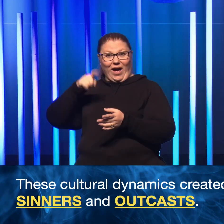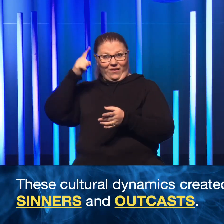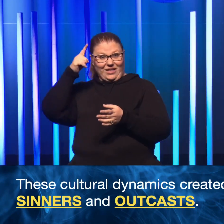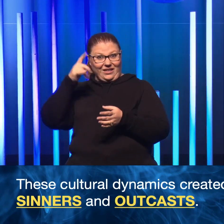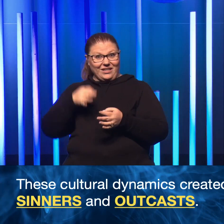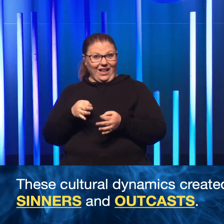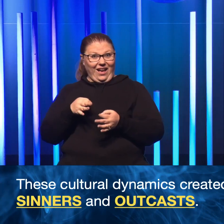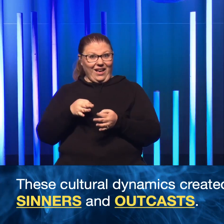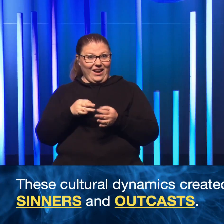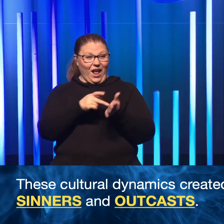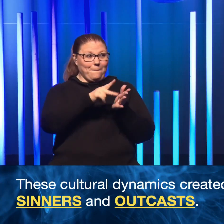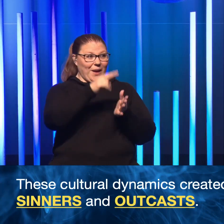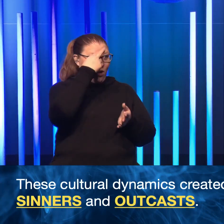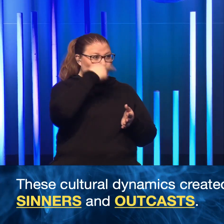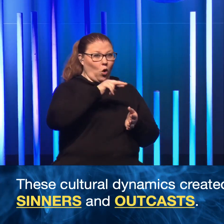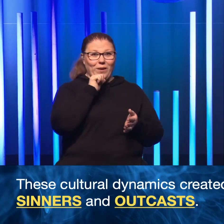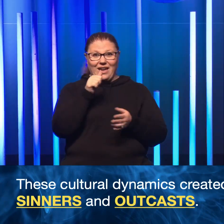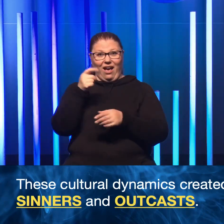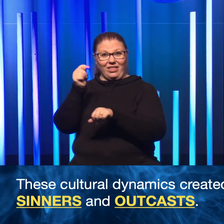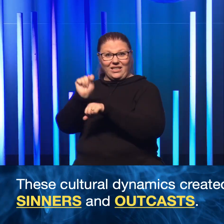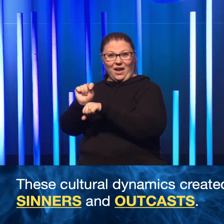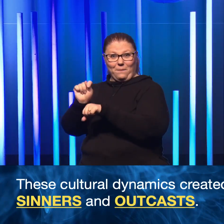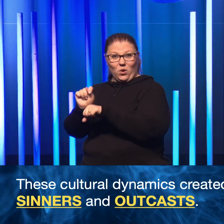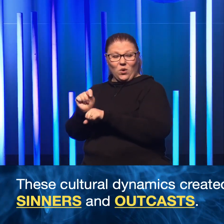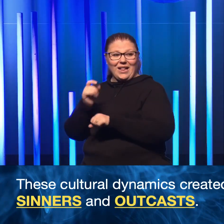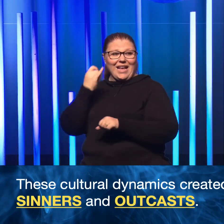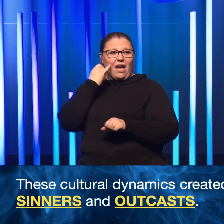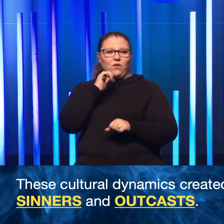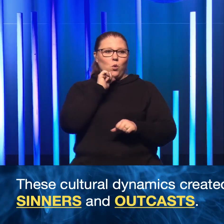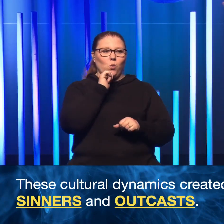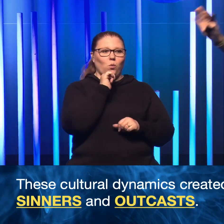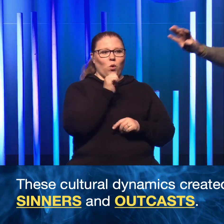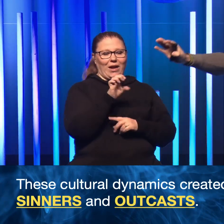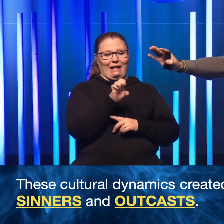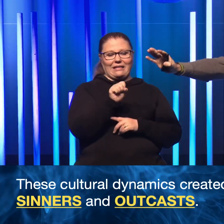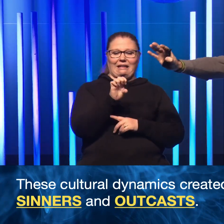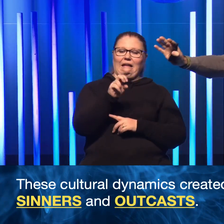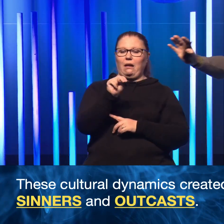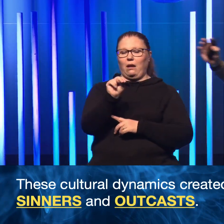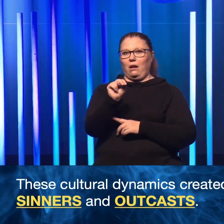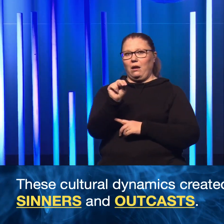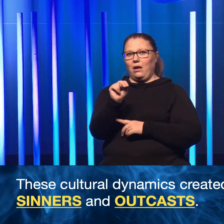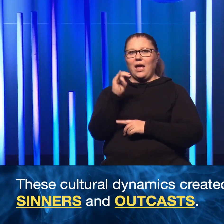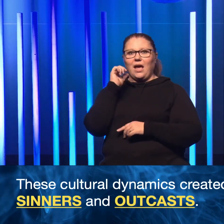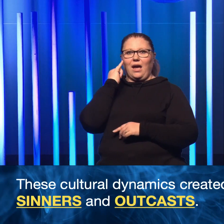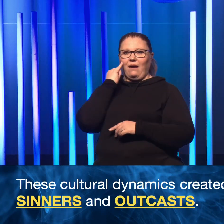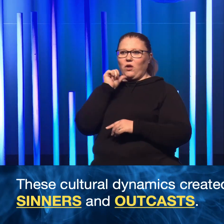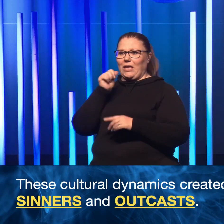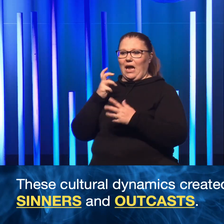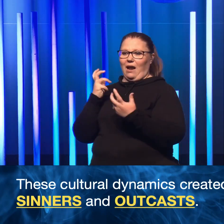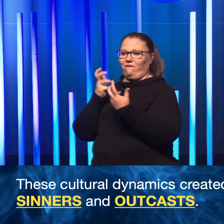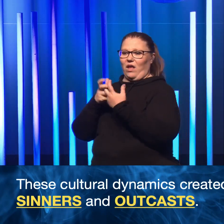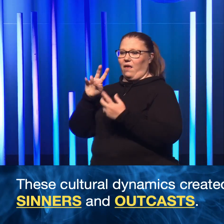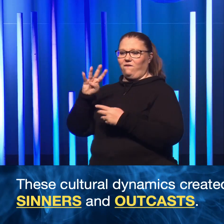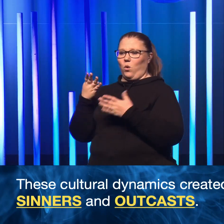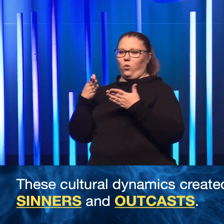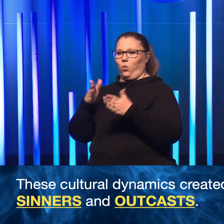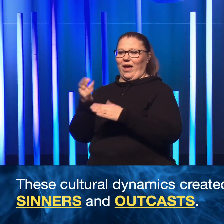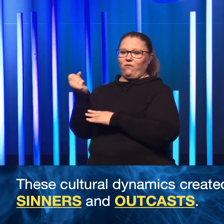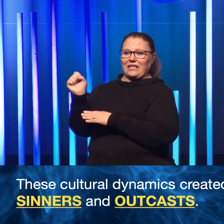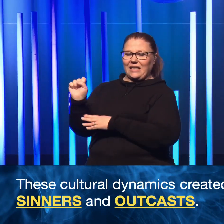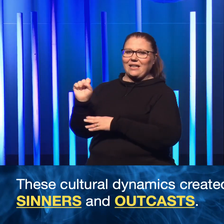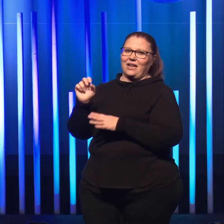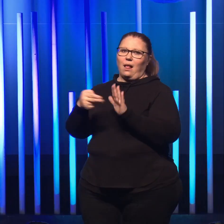fit in line with the Pharisaical way of resistance, if you weren't an Essene, if you didn't fit into this fourth way of resistance, you were a sinner